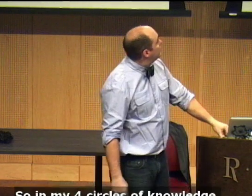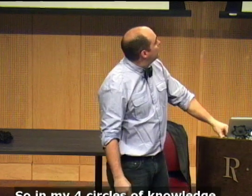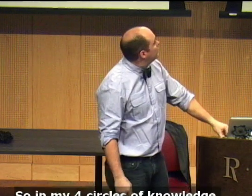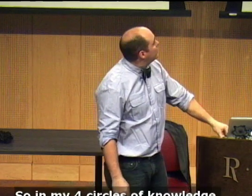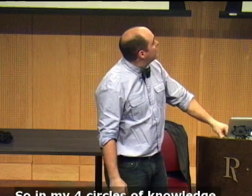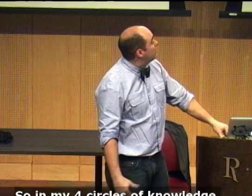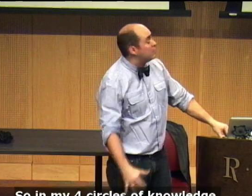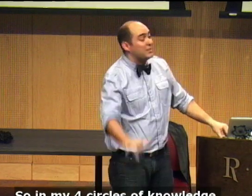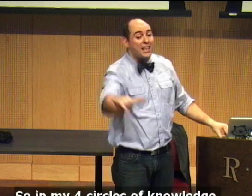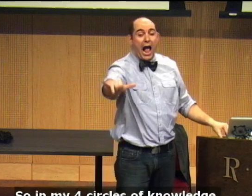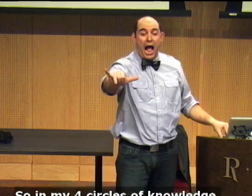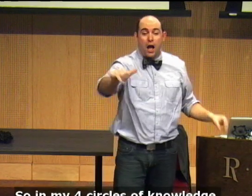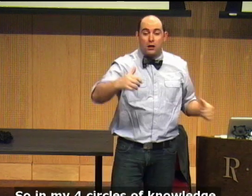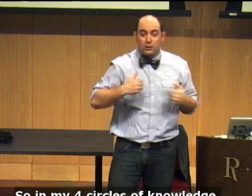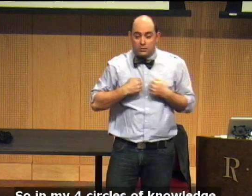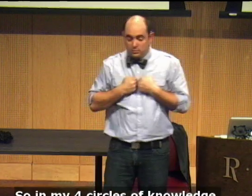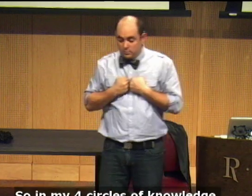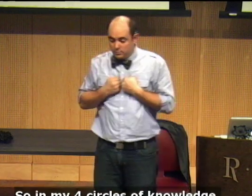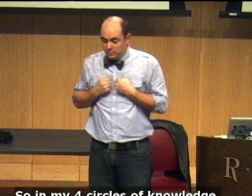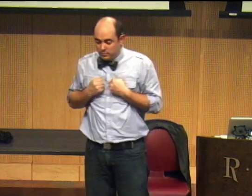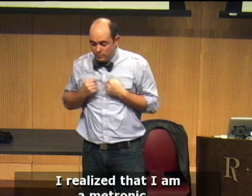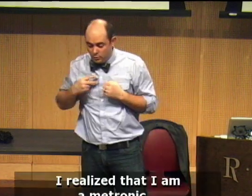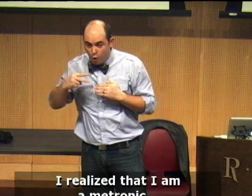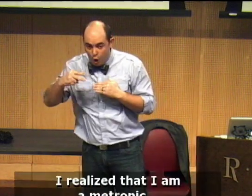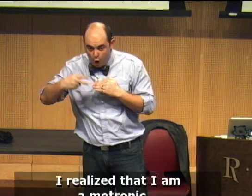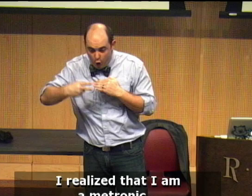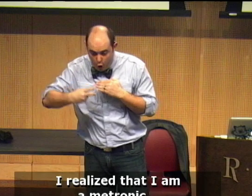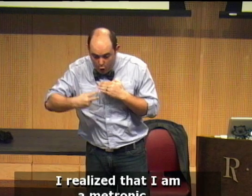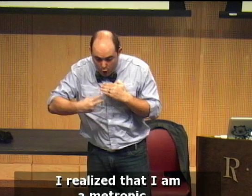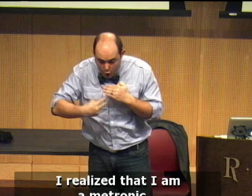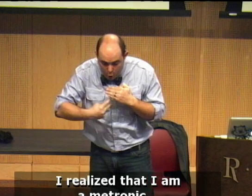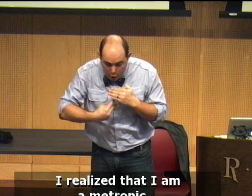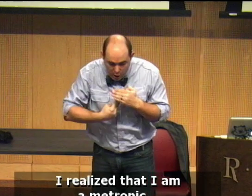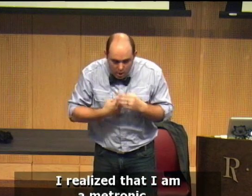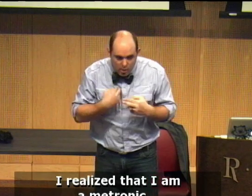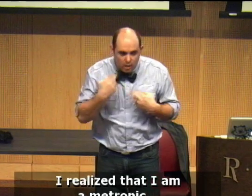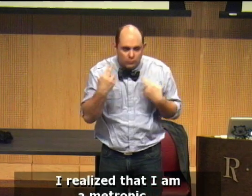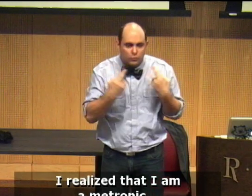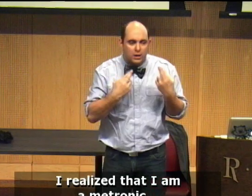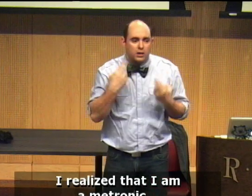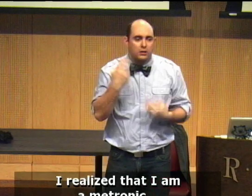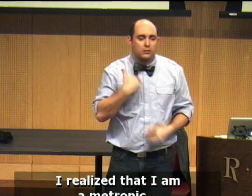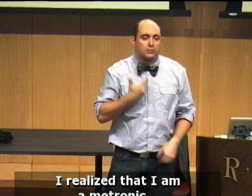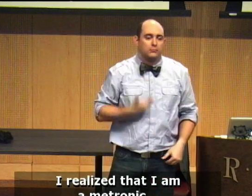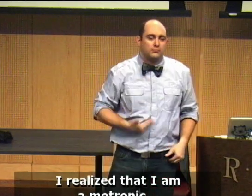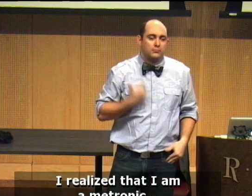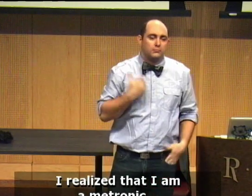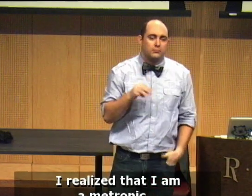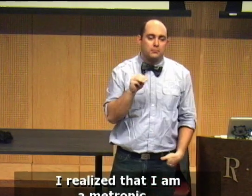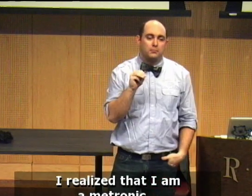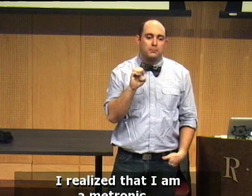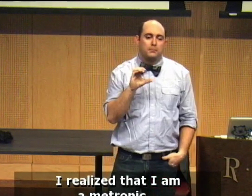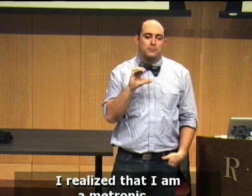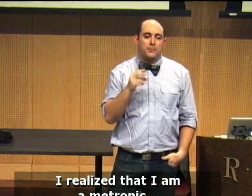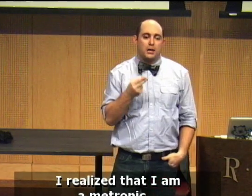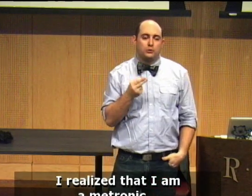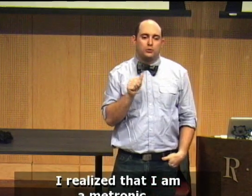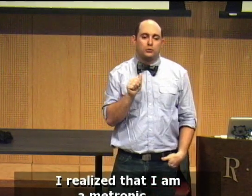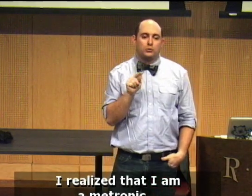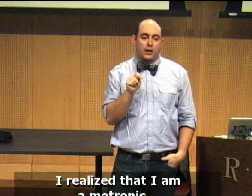So in my 4 circles of knowledge, I realized that I am a